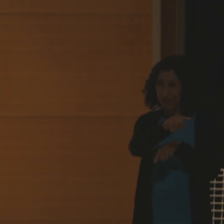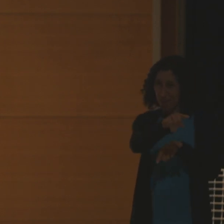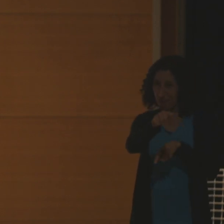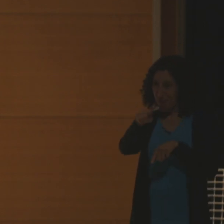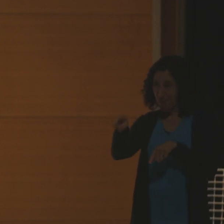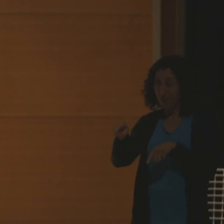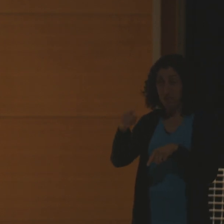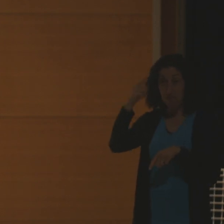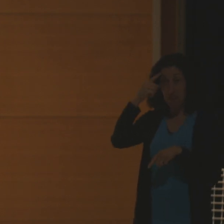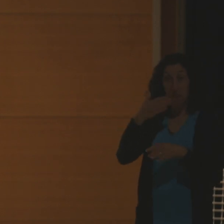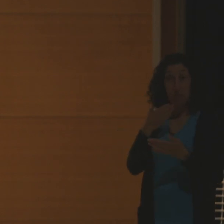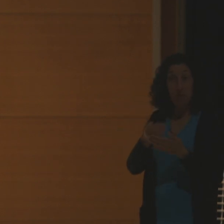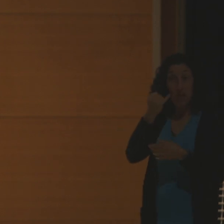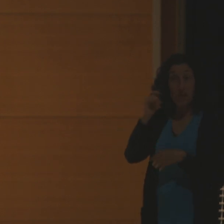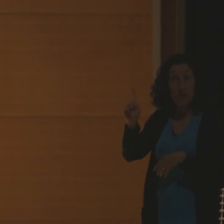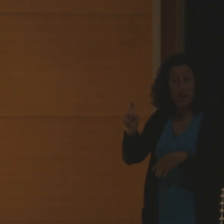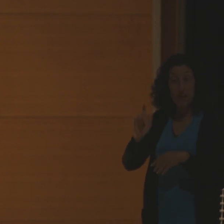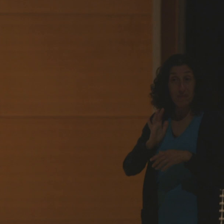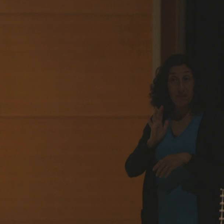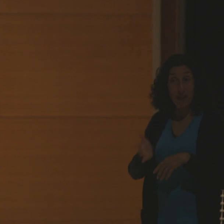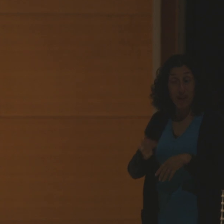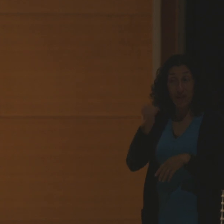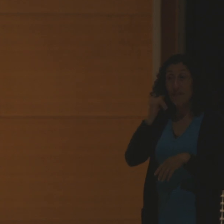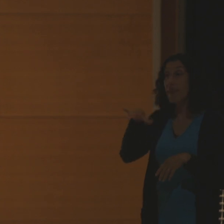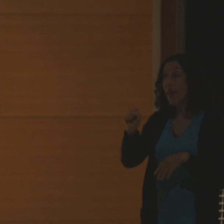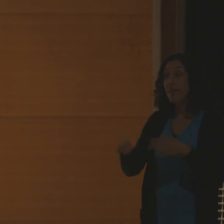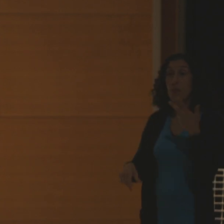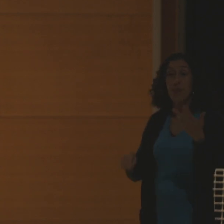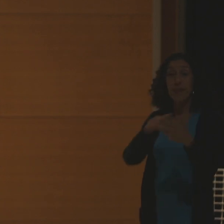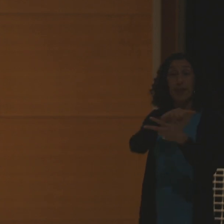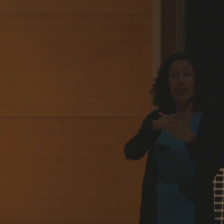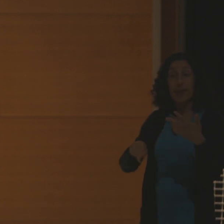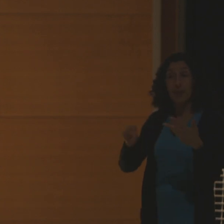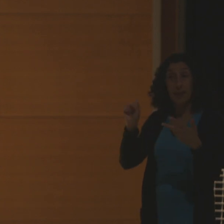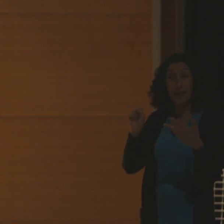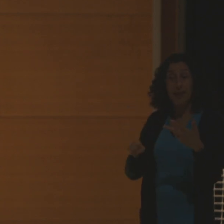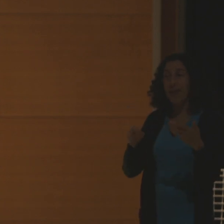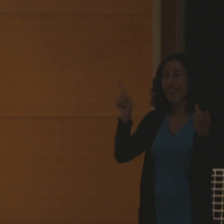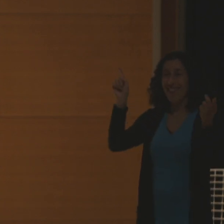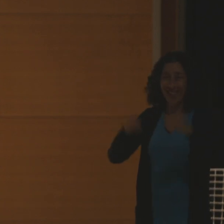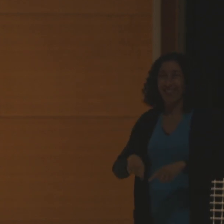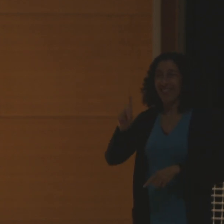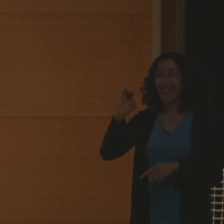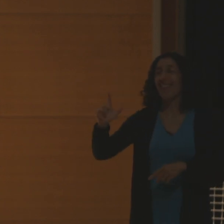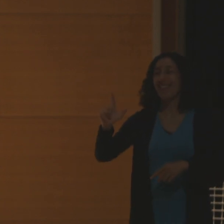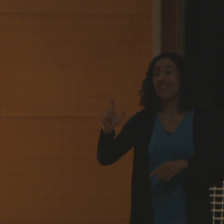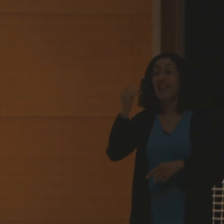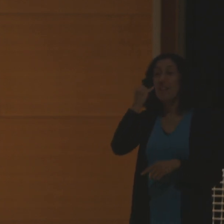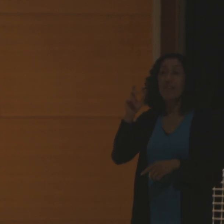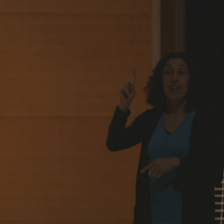sound fair? If so, and if you can do the three things I outlined above, then we have a deal. And if we have a